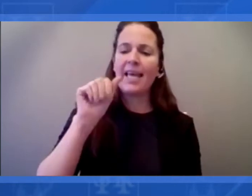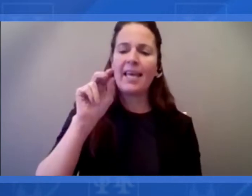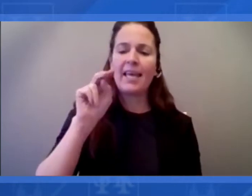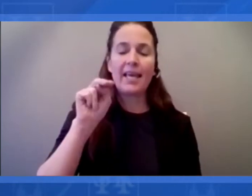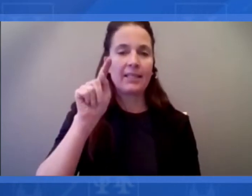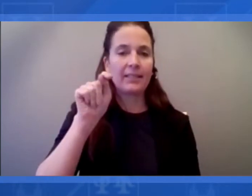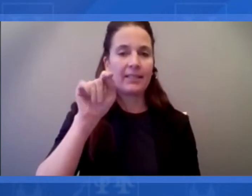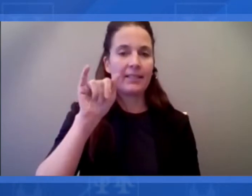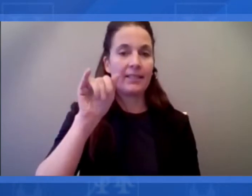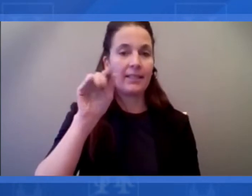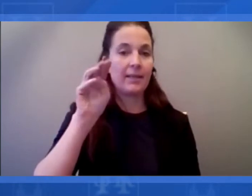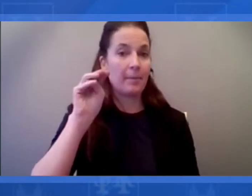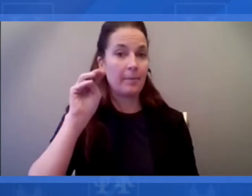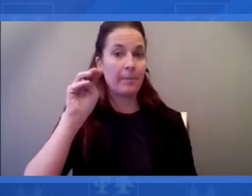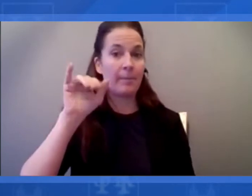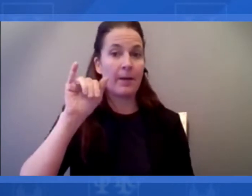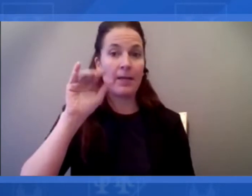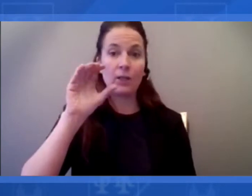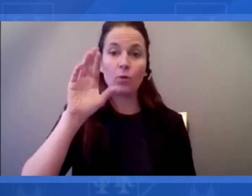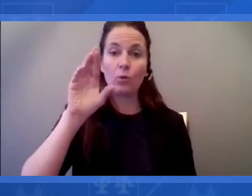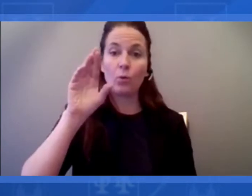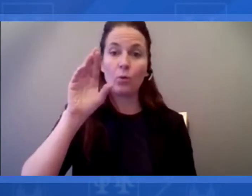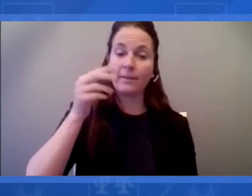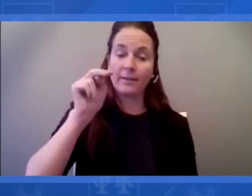twice a month.